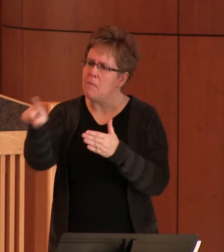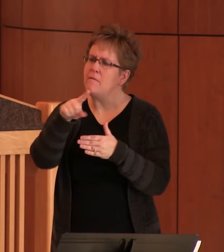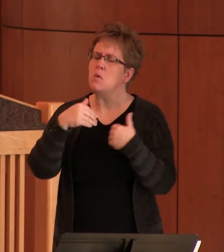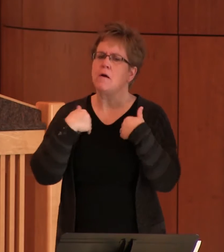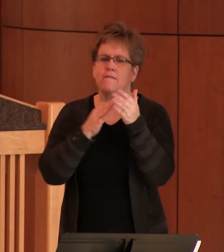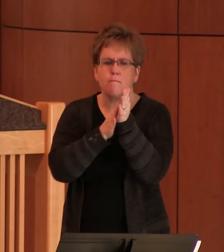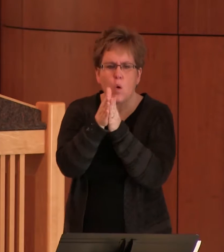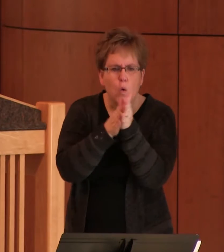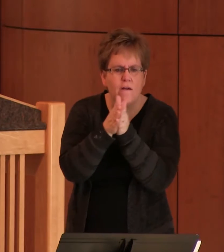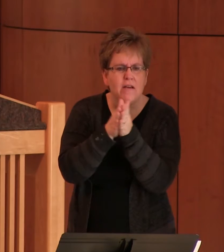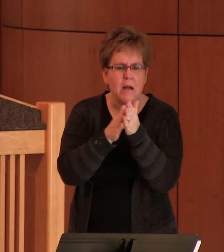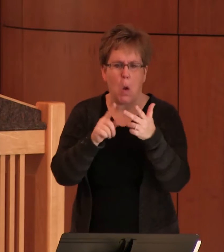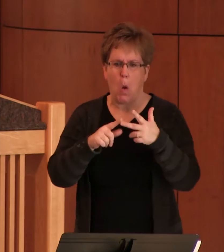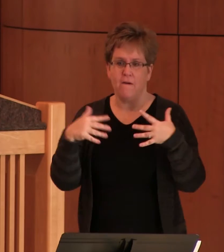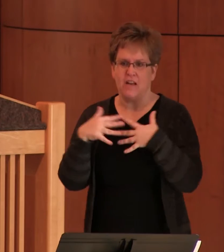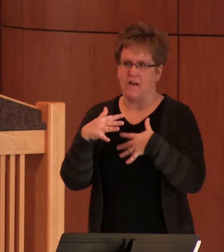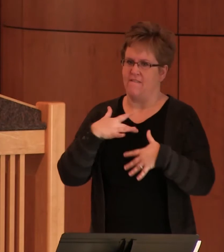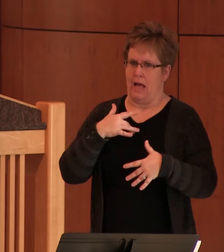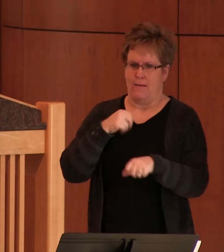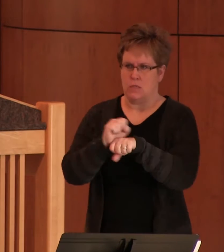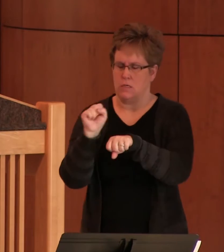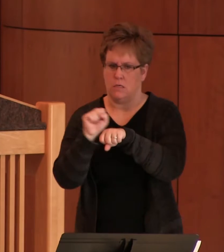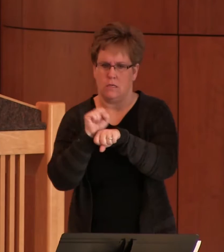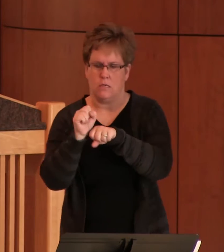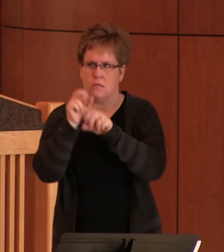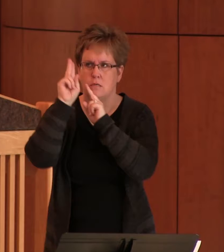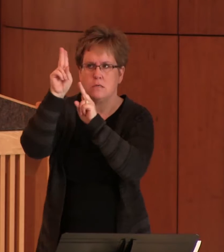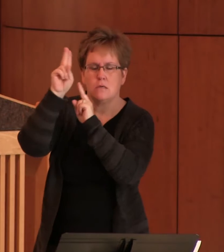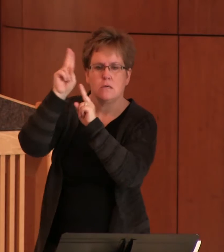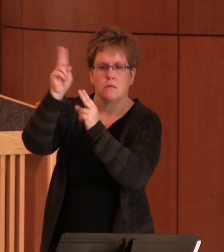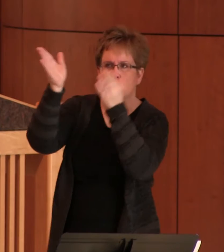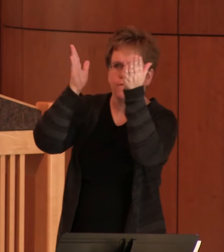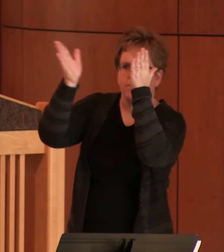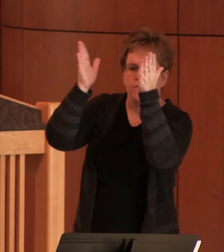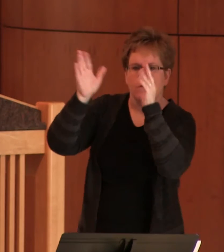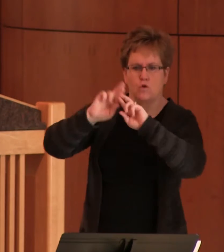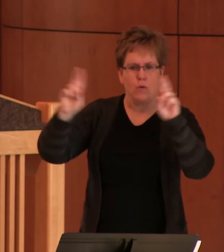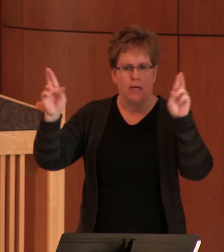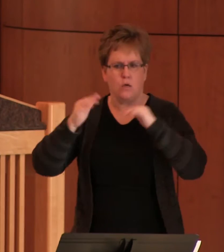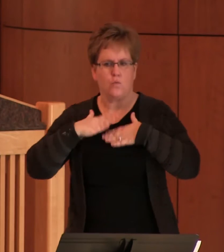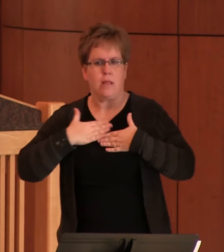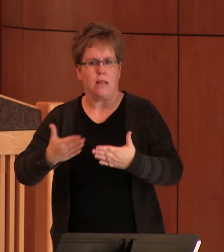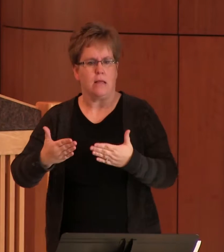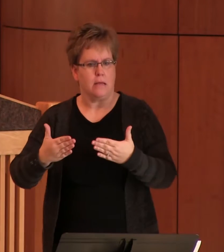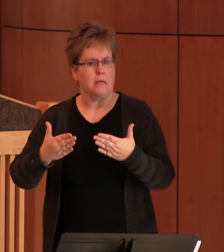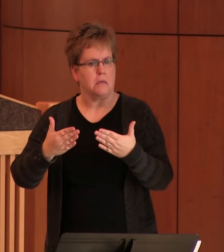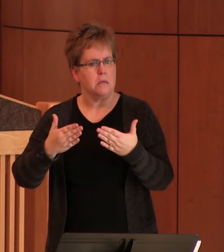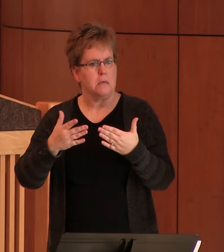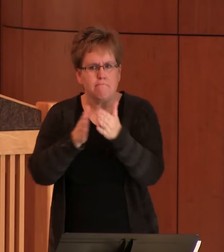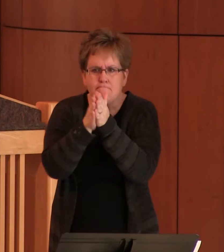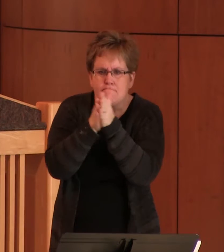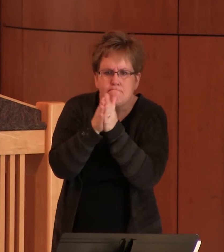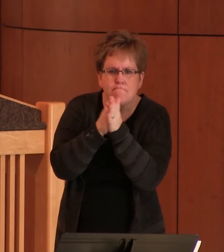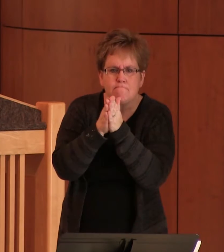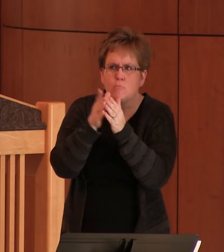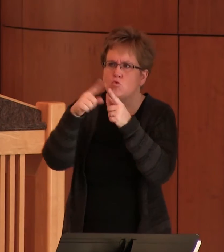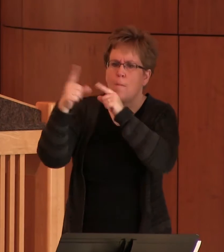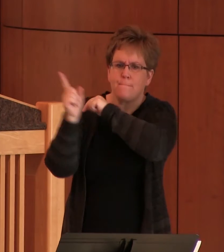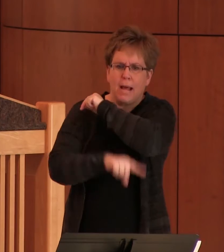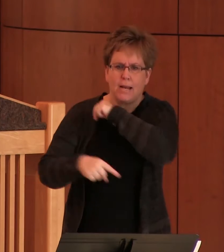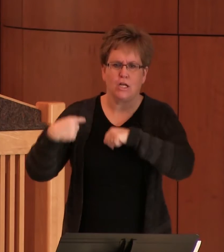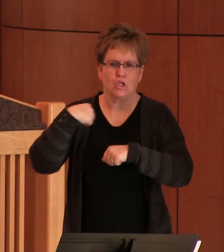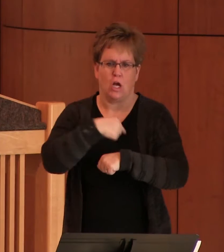motivated by this type of God, that God who is ready, willing, and even maybe eager to punish